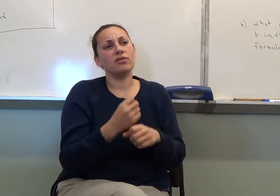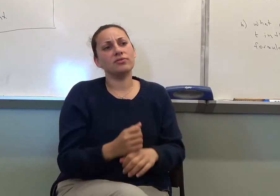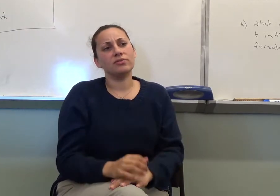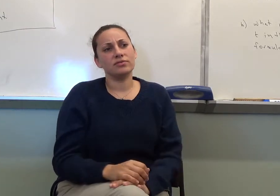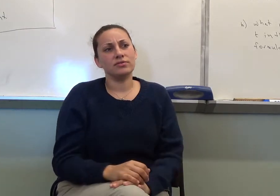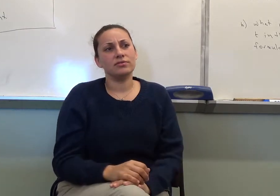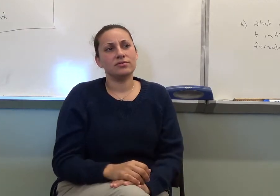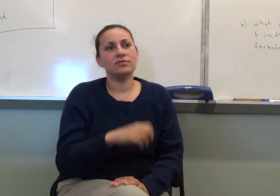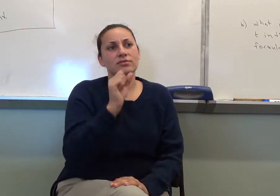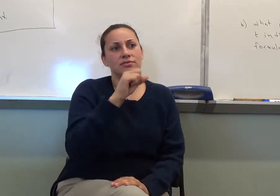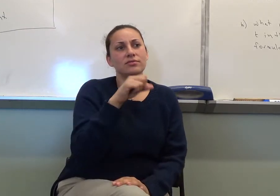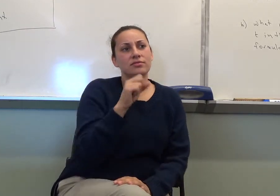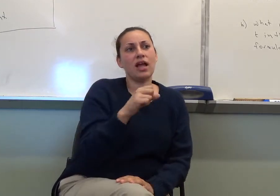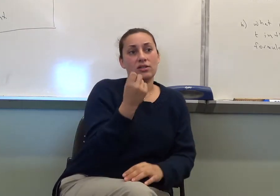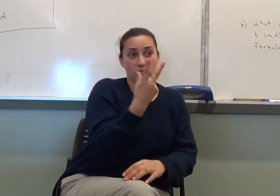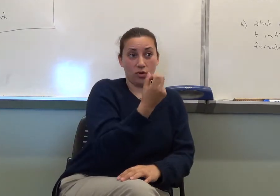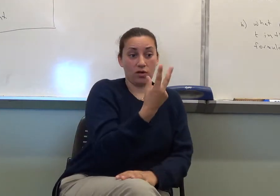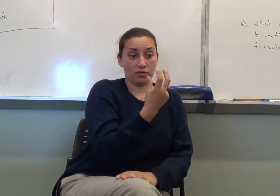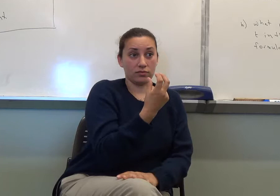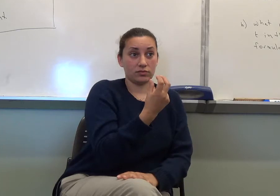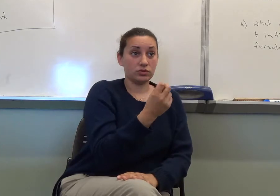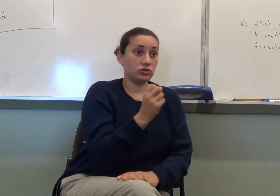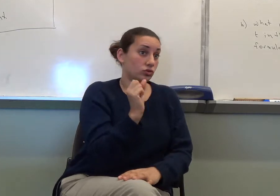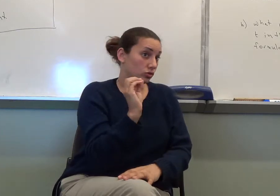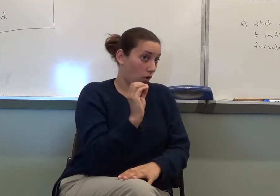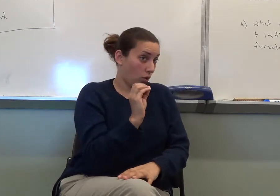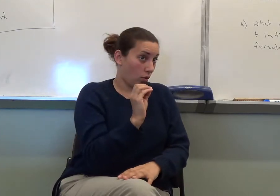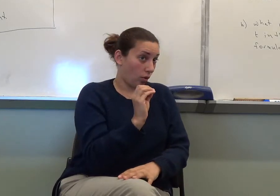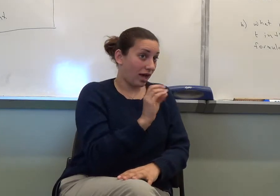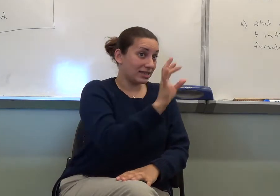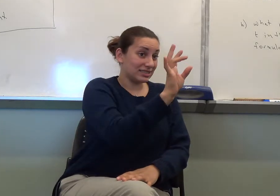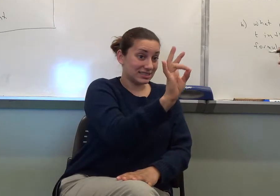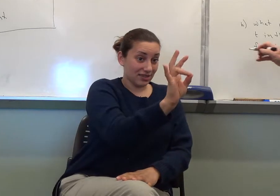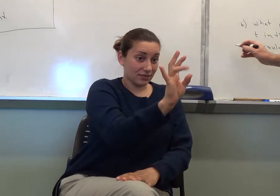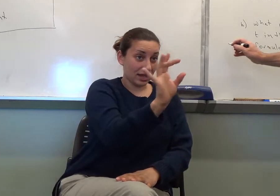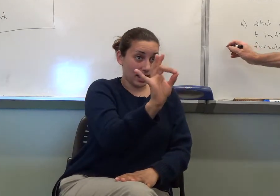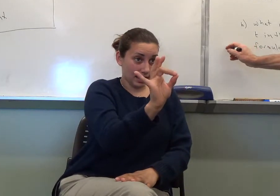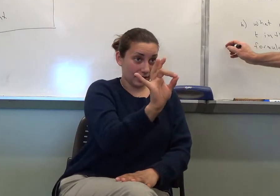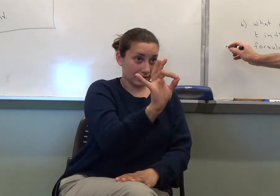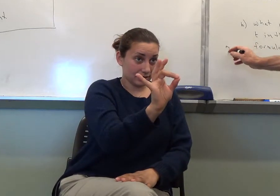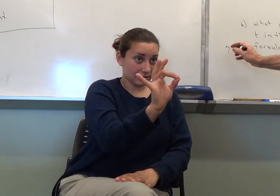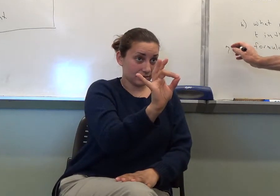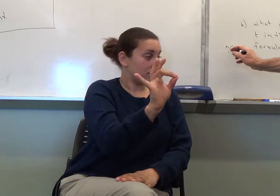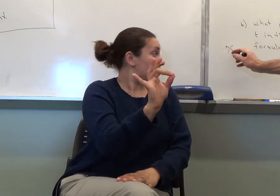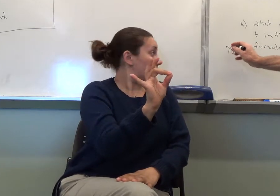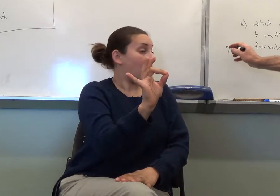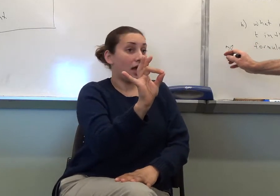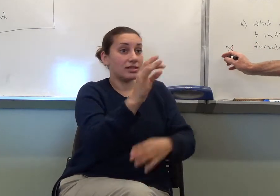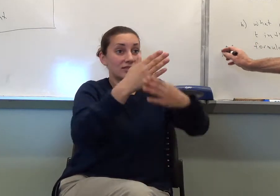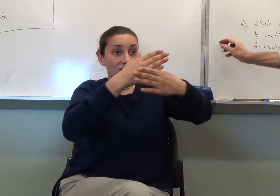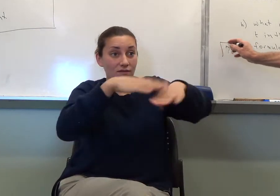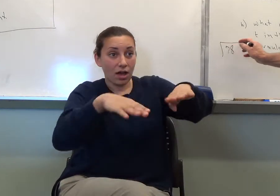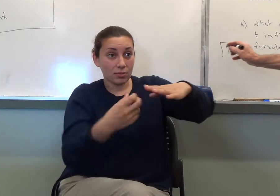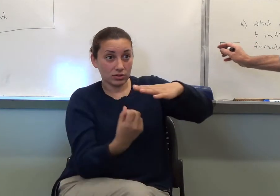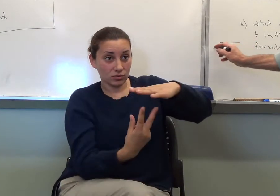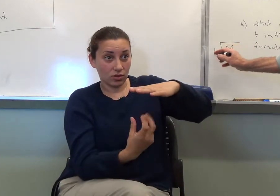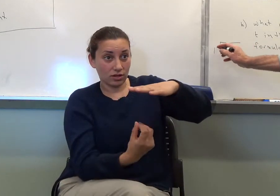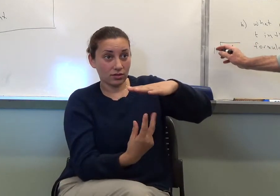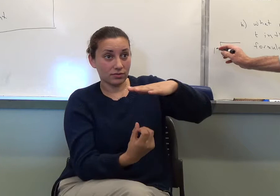12. 12. So if we take that 78 and divide it by 12,